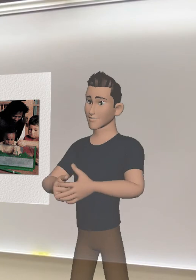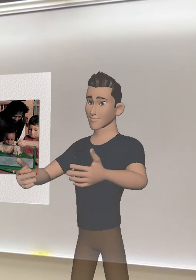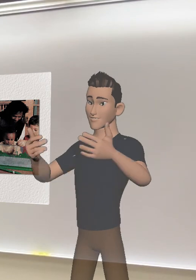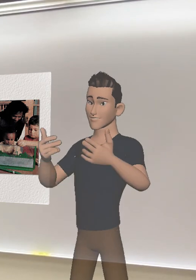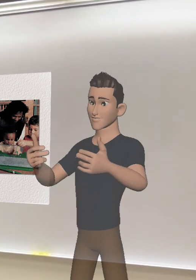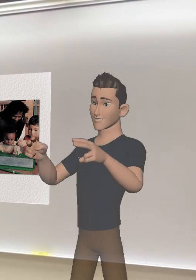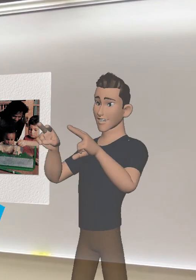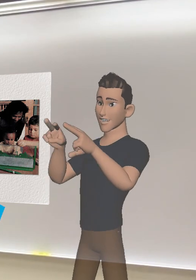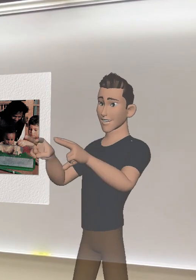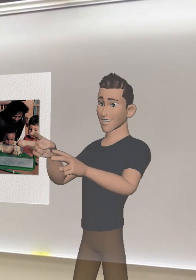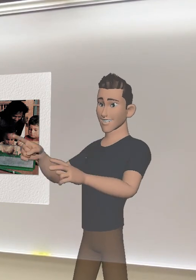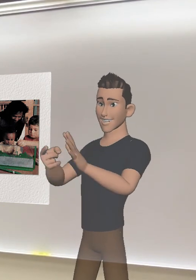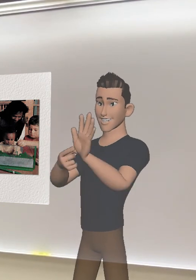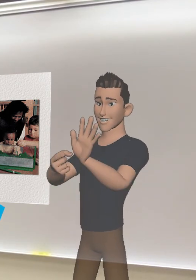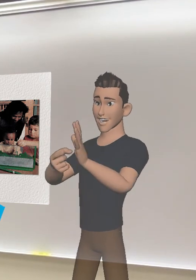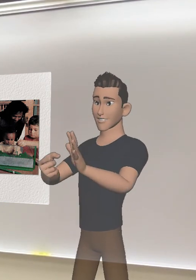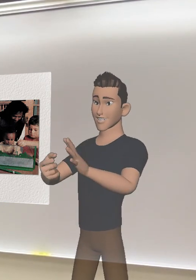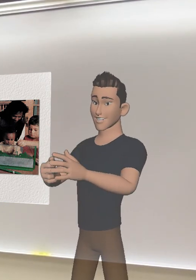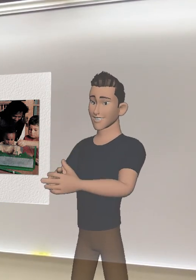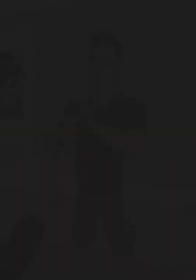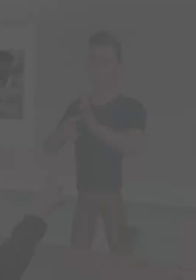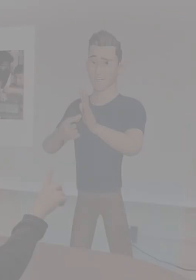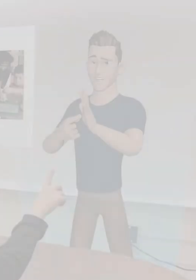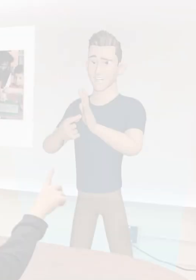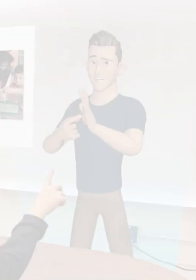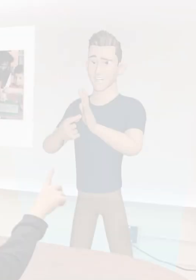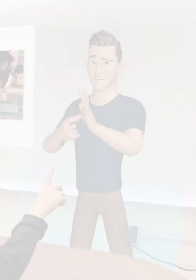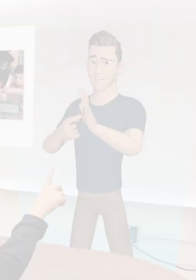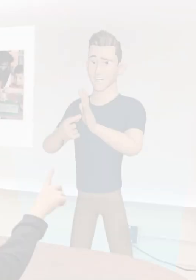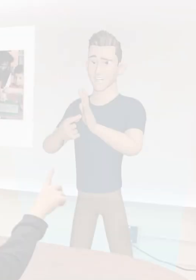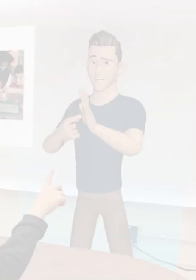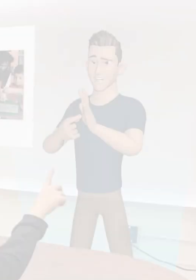novel approach for the deaf and hard-of-hearing community.